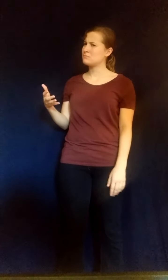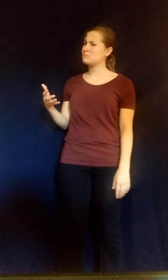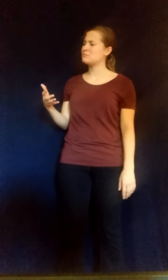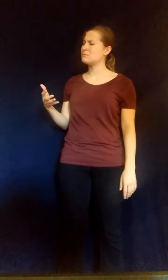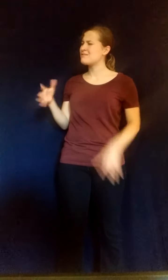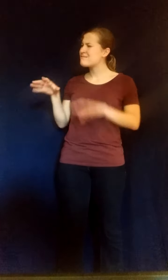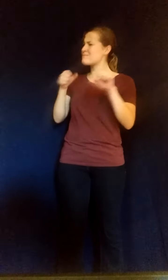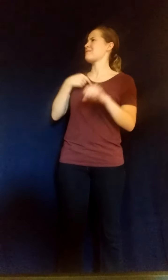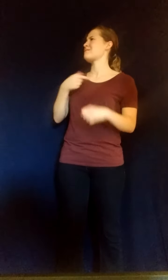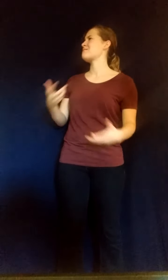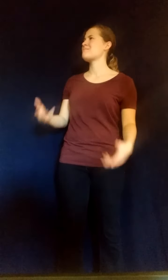leave me.